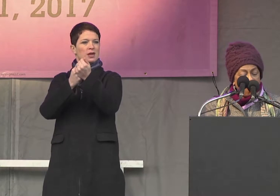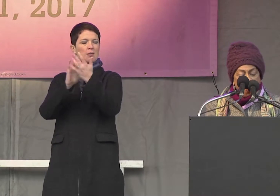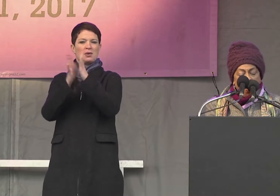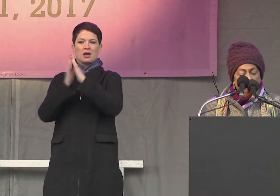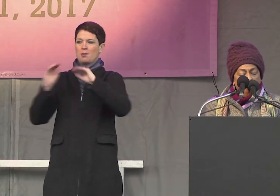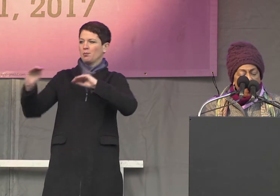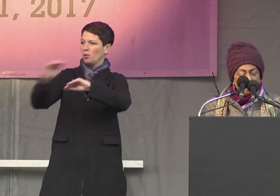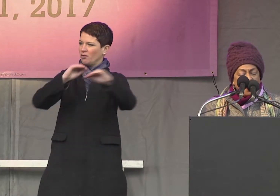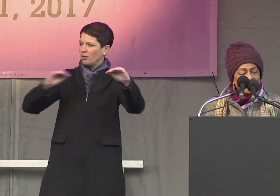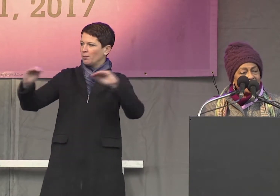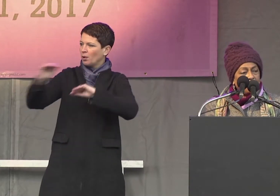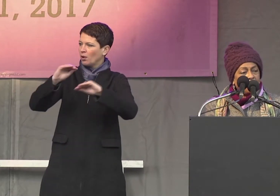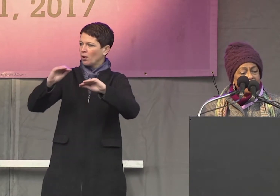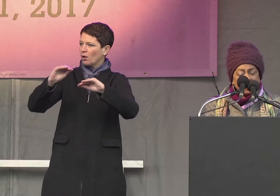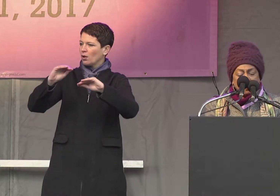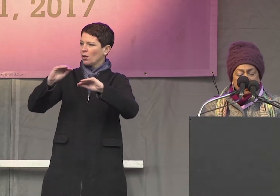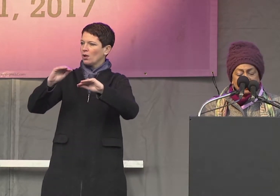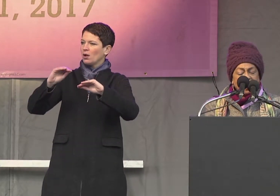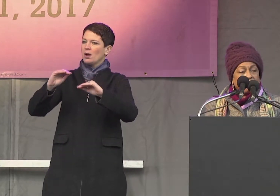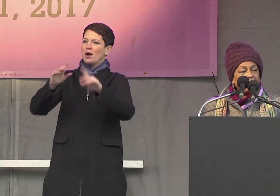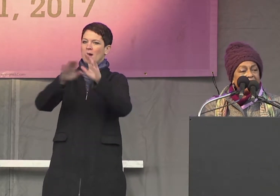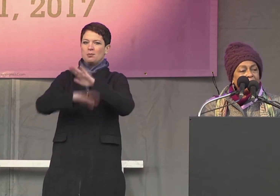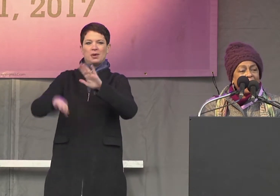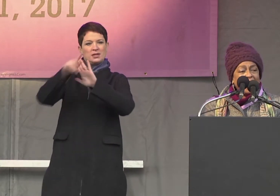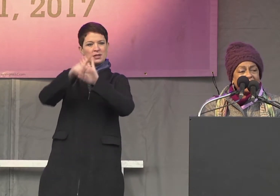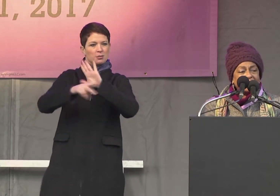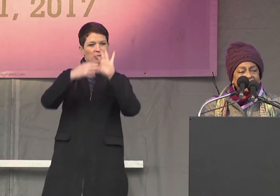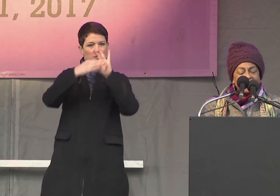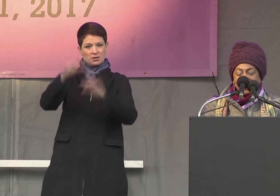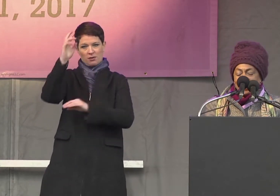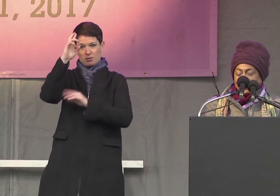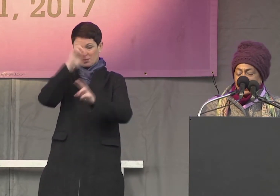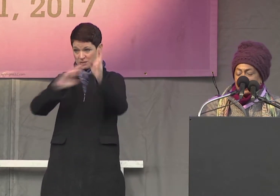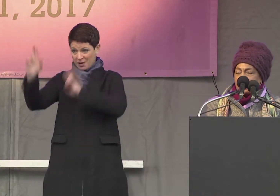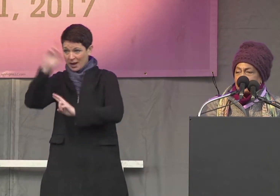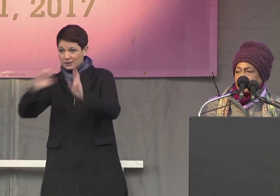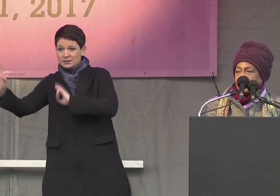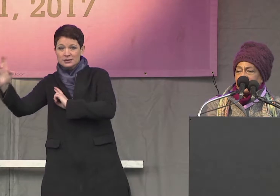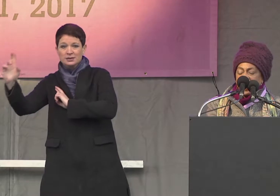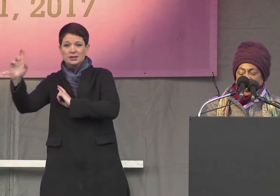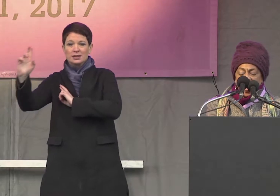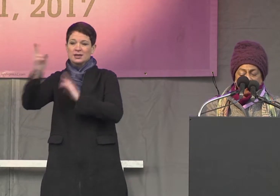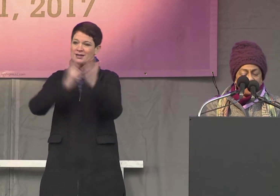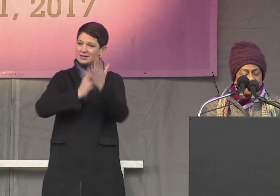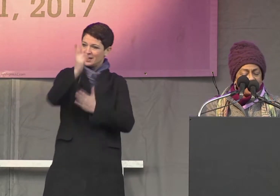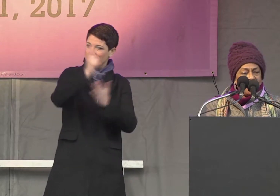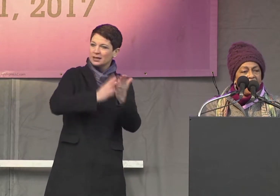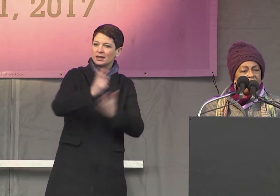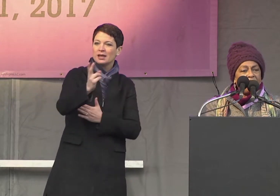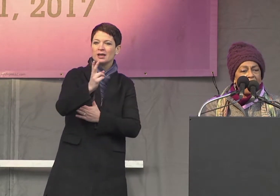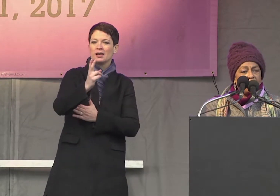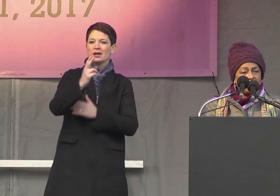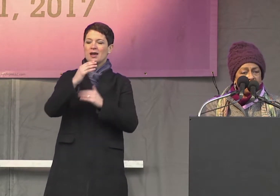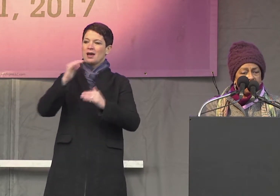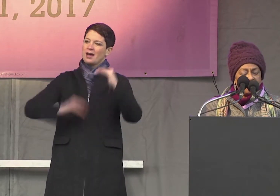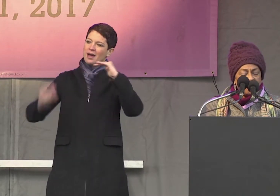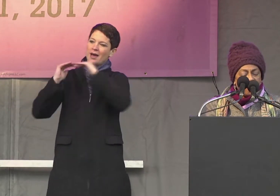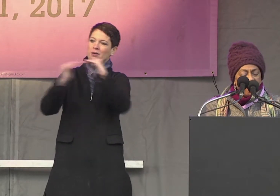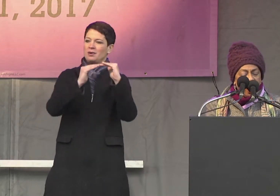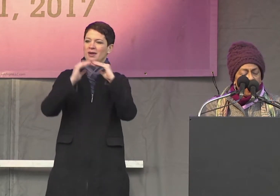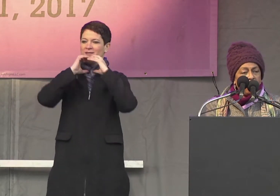unmovable on basic principles of respect, dignity, equity, and